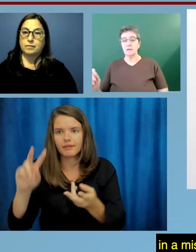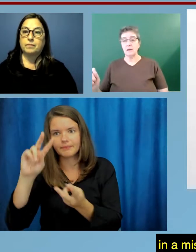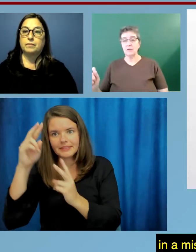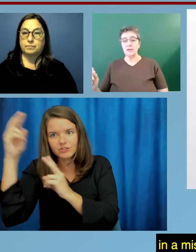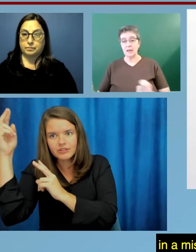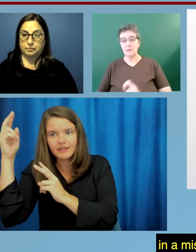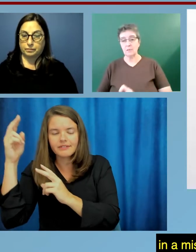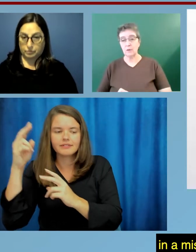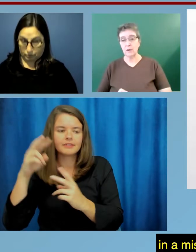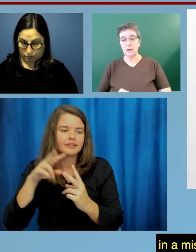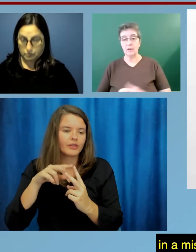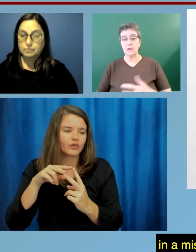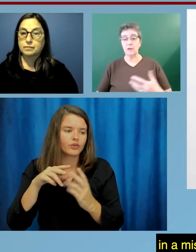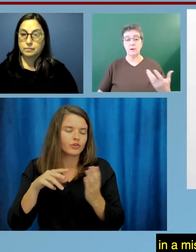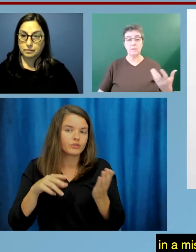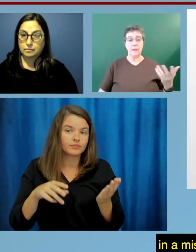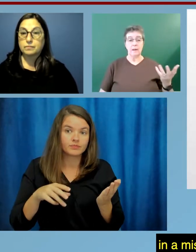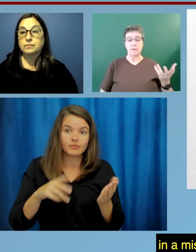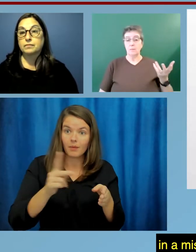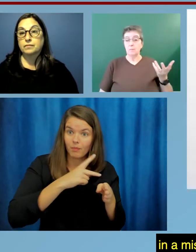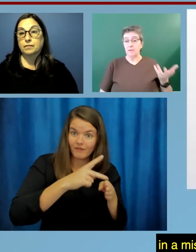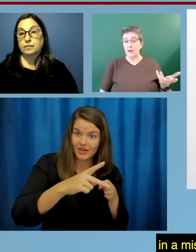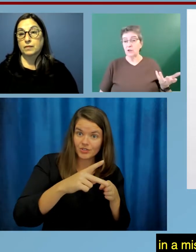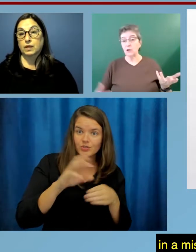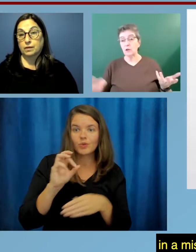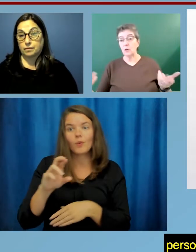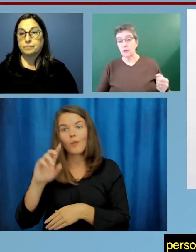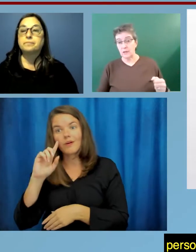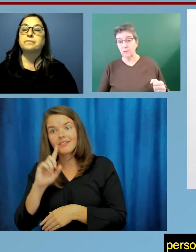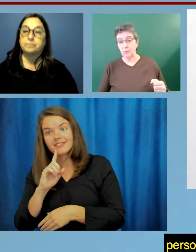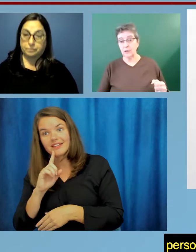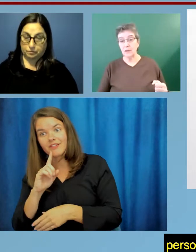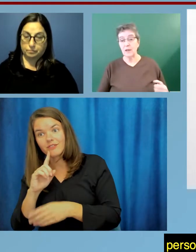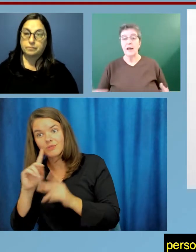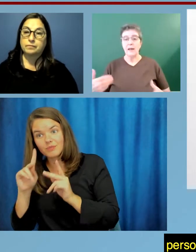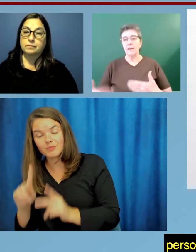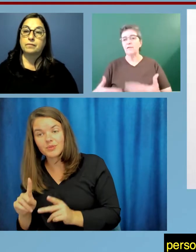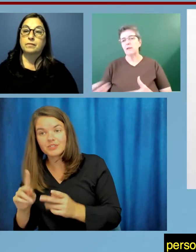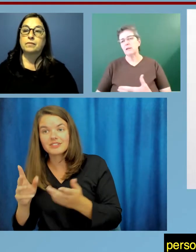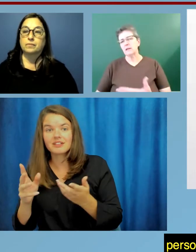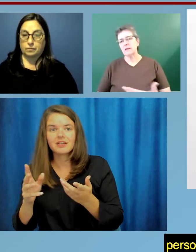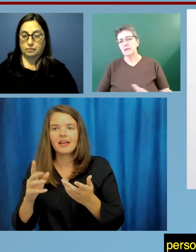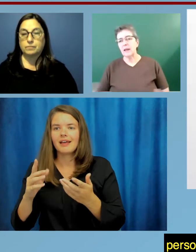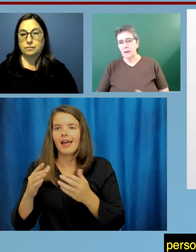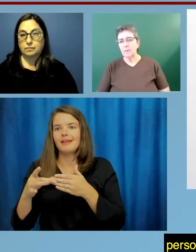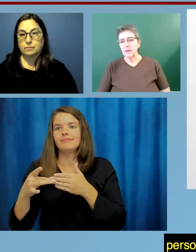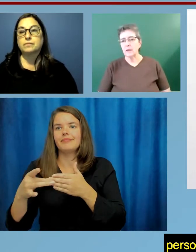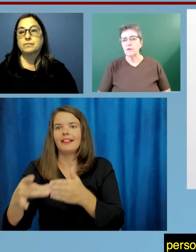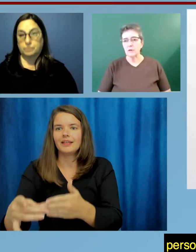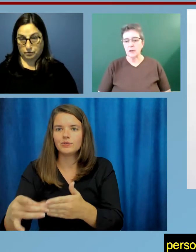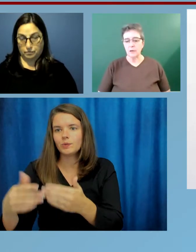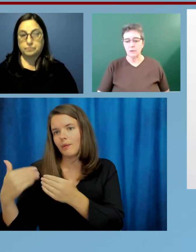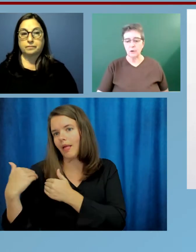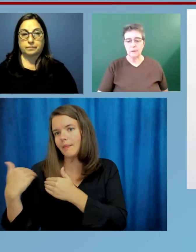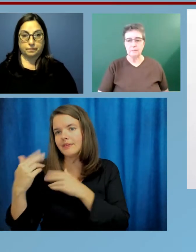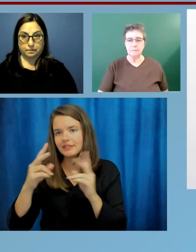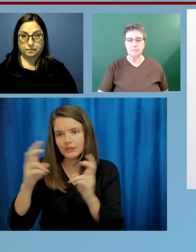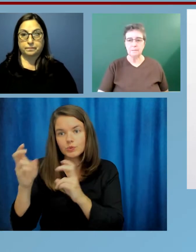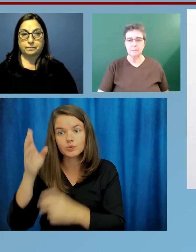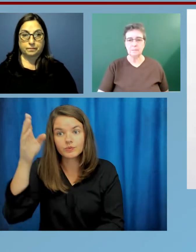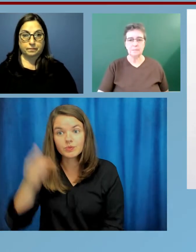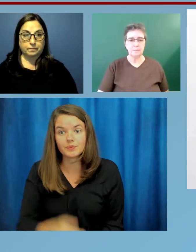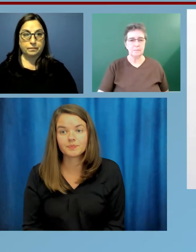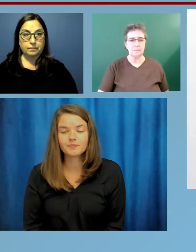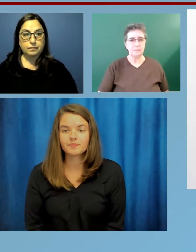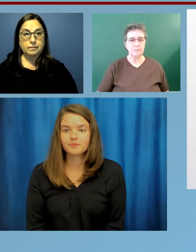in a misunderstanding between either the professional or the deaf person, and therefore lead to some liability issues down the road.